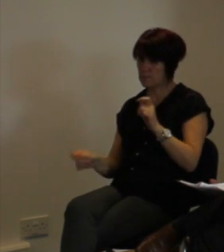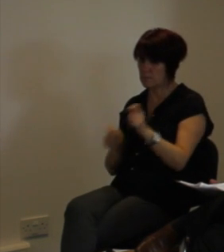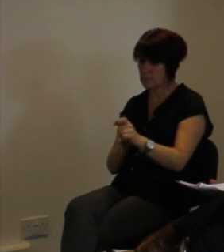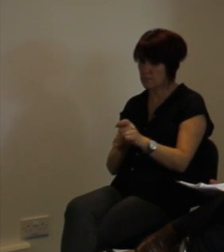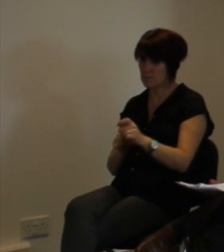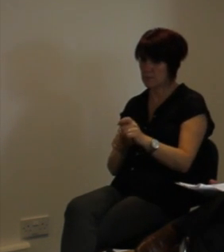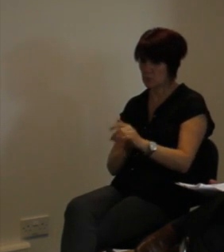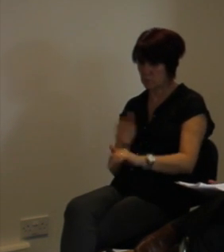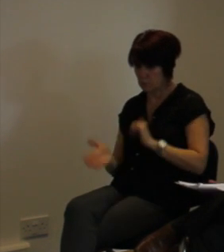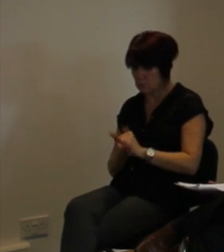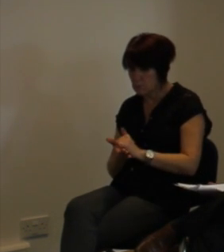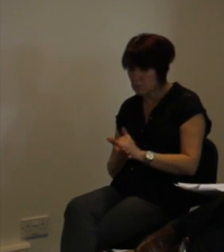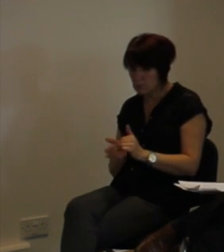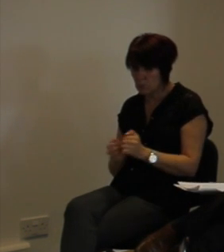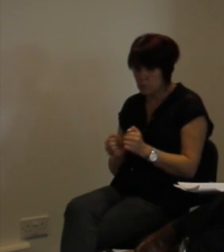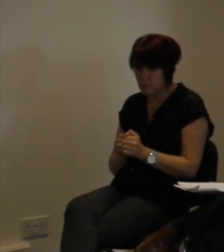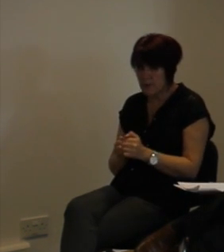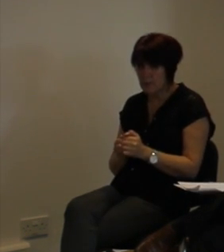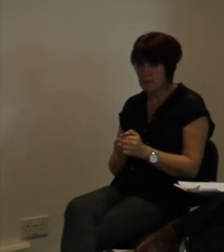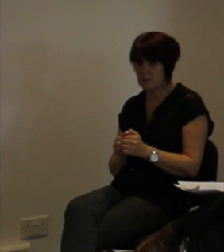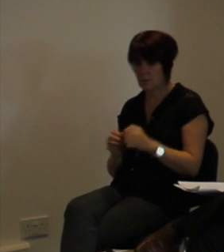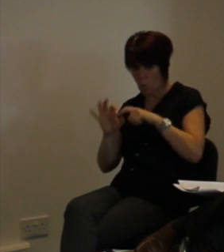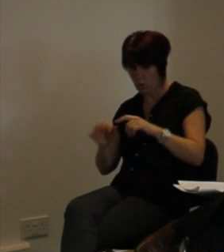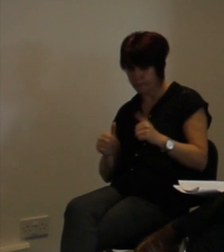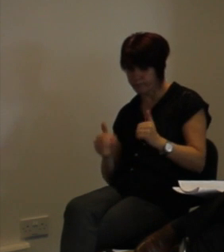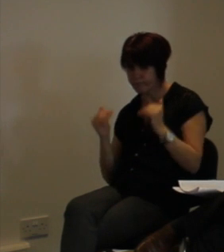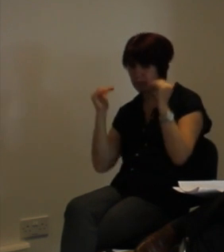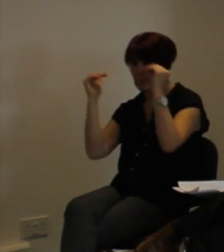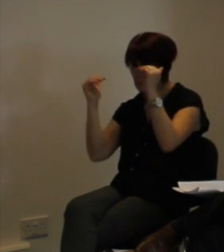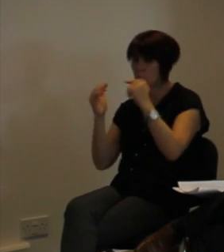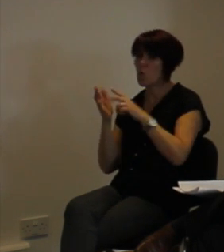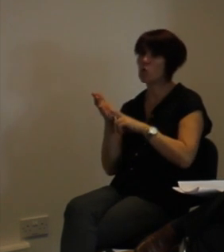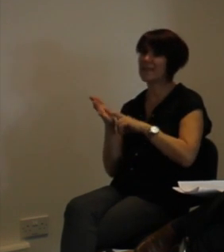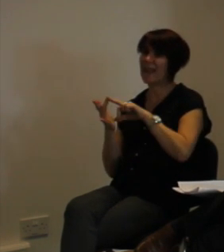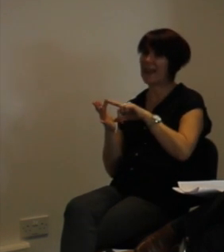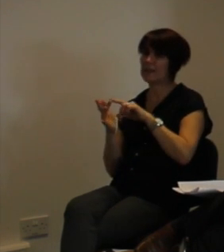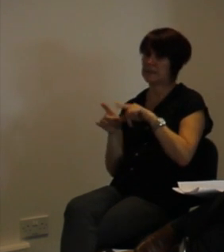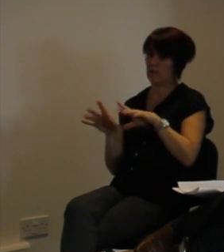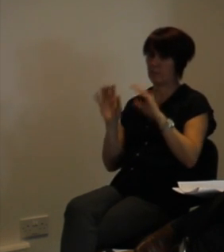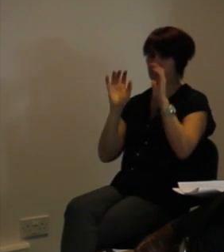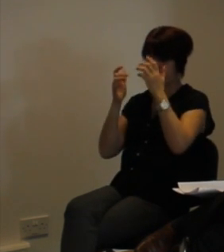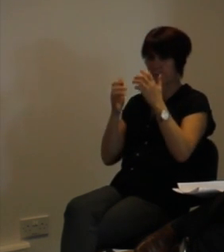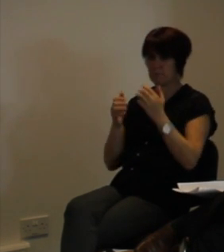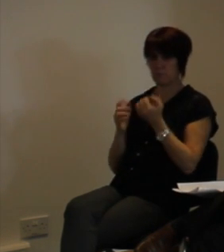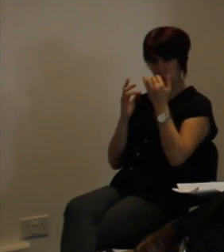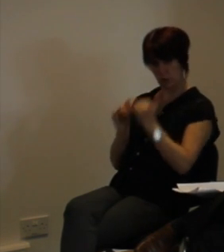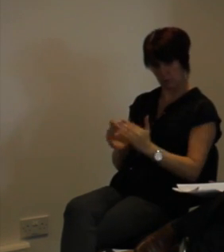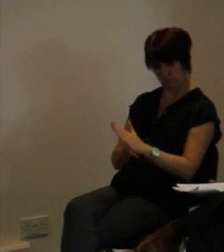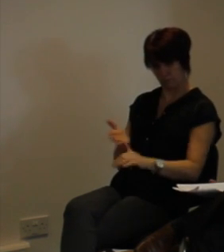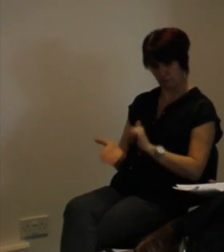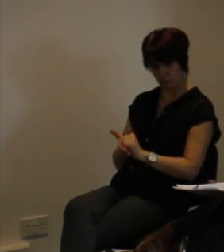properly, that quality is not compromised. Therefore, OCN&I are concerned likewise that they're done